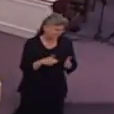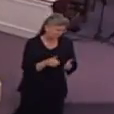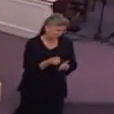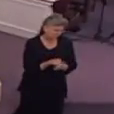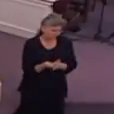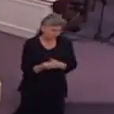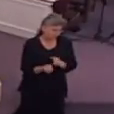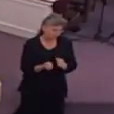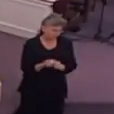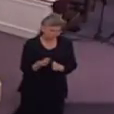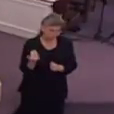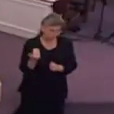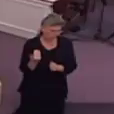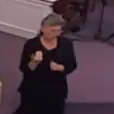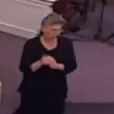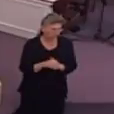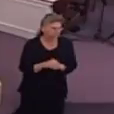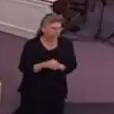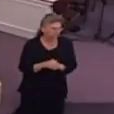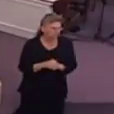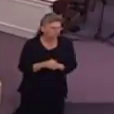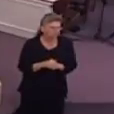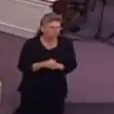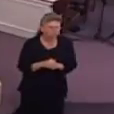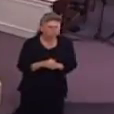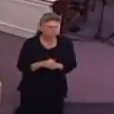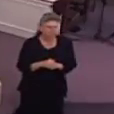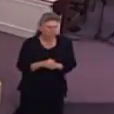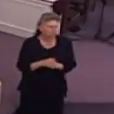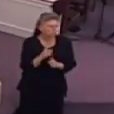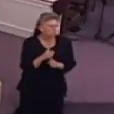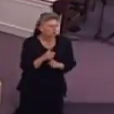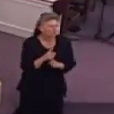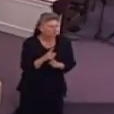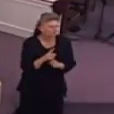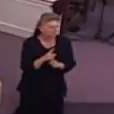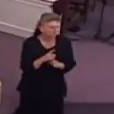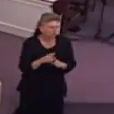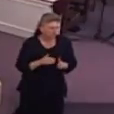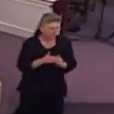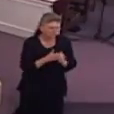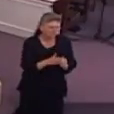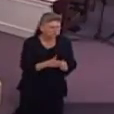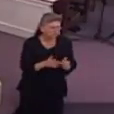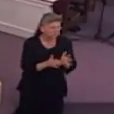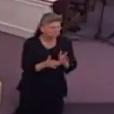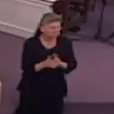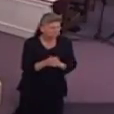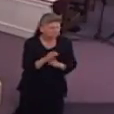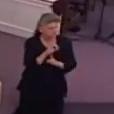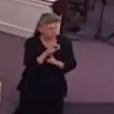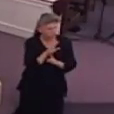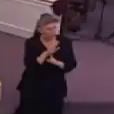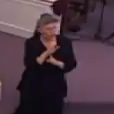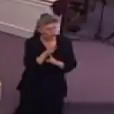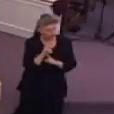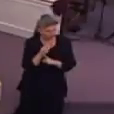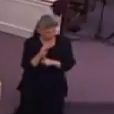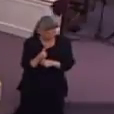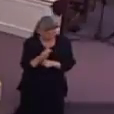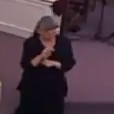accident, and he was one of the leaders in the Jesus Freak movement back in the 60s, and he pushed his way